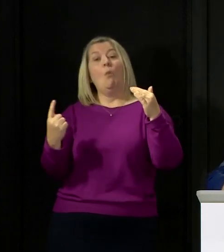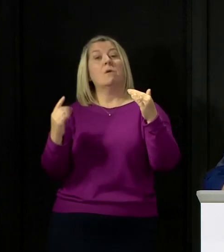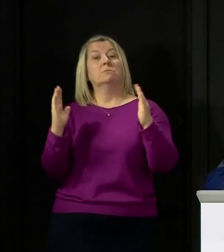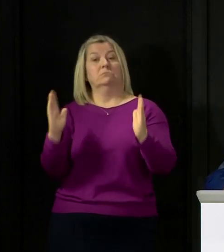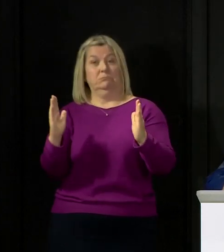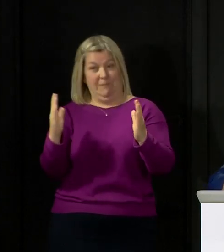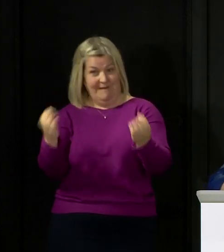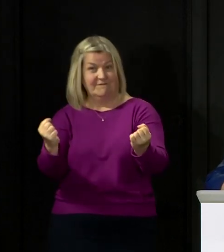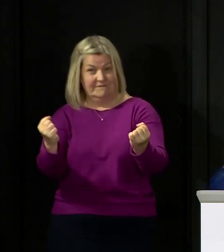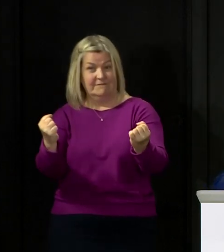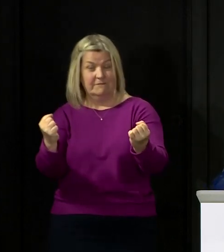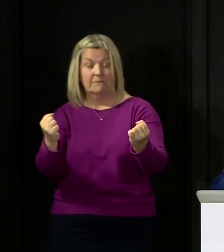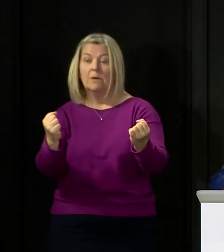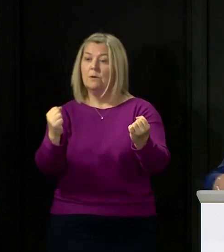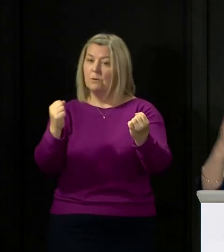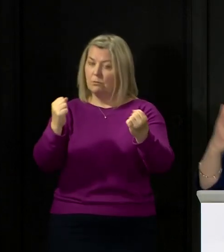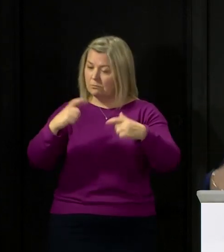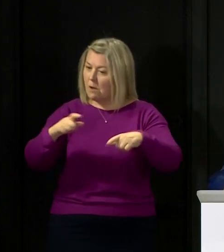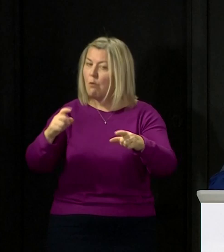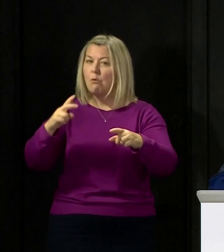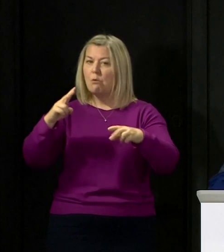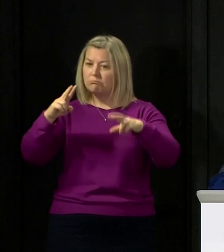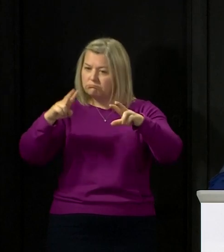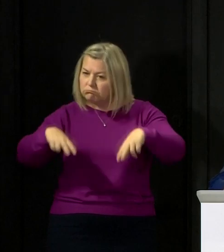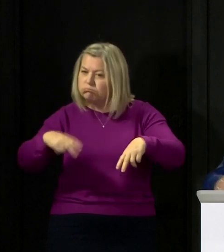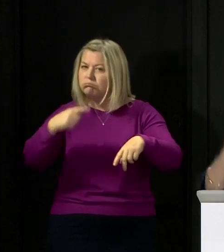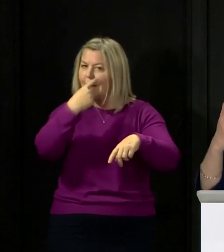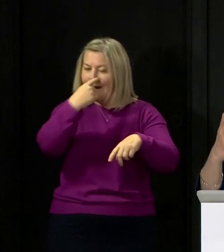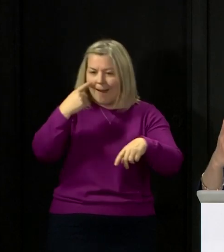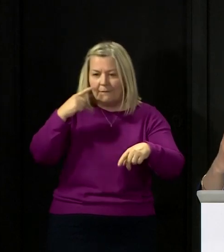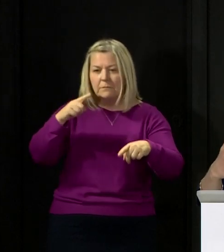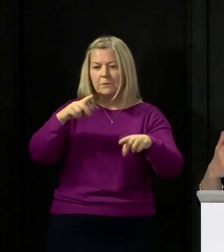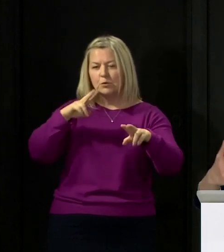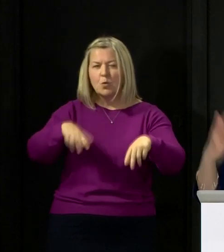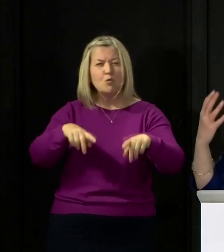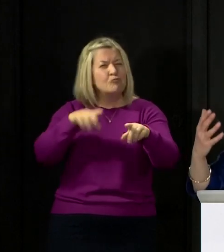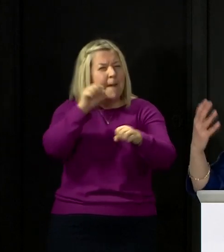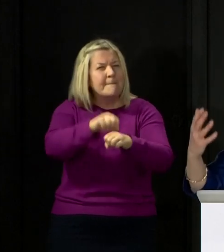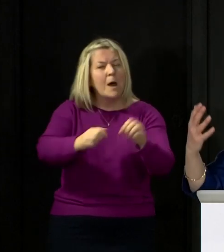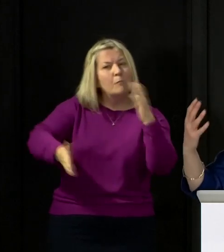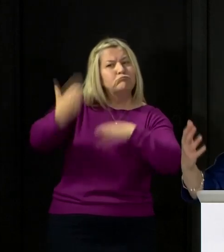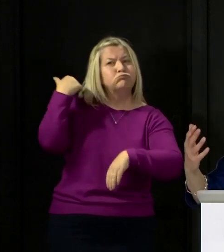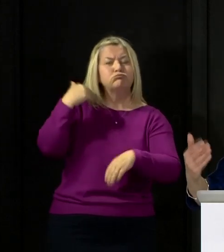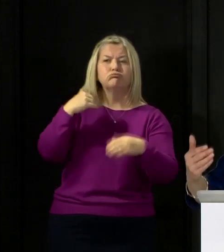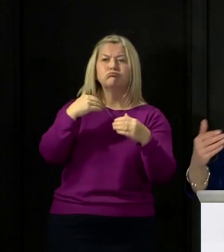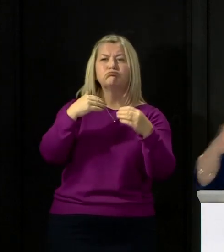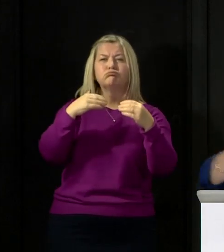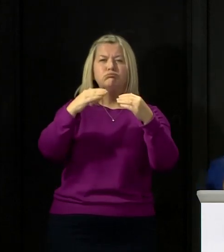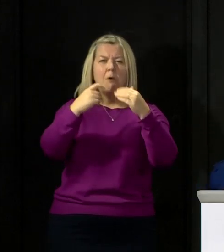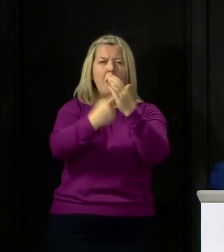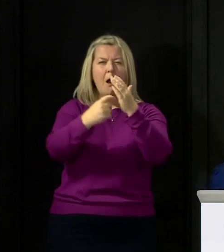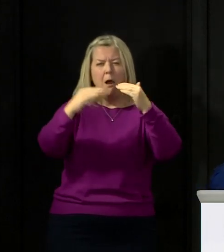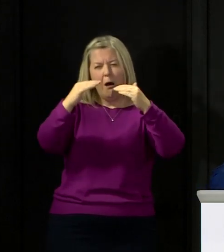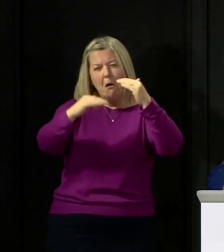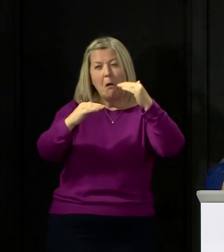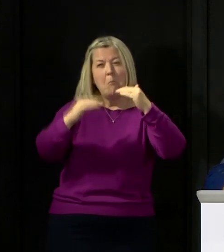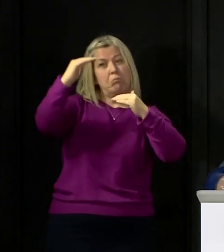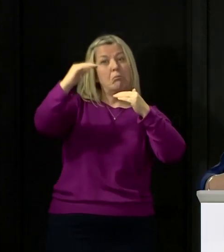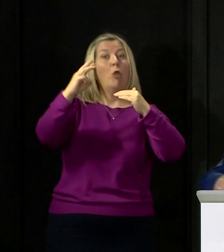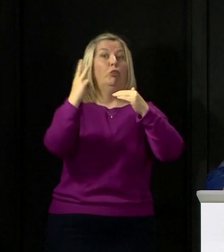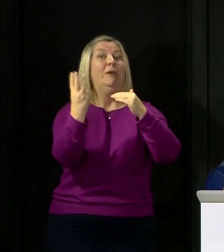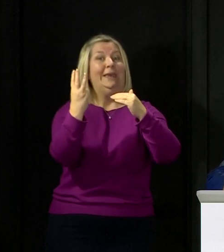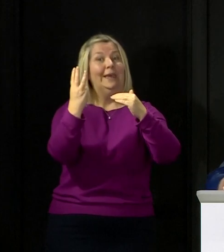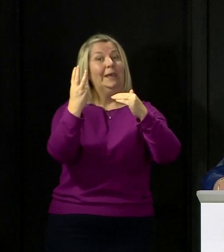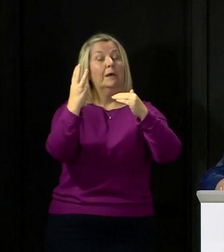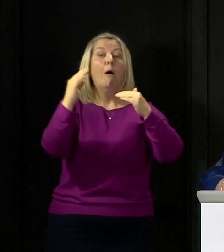to look at the data to see how that changes. Remember, at the start of this, the R number was probably well in excess of 3, so it has come down.